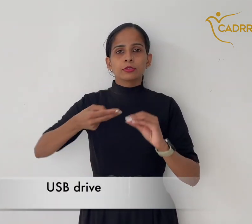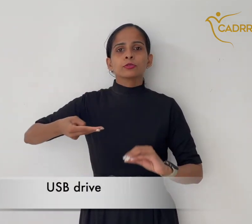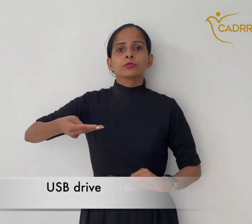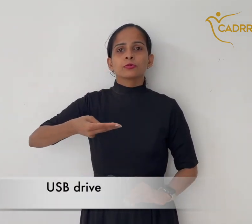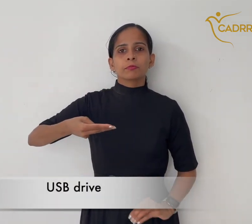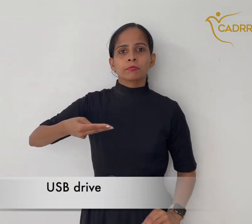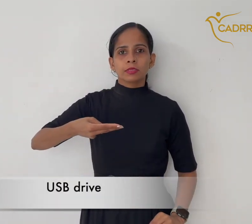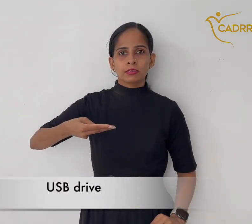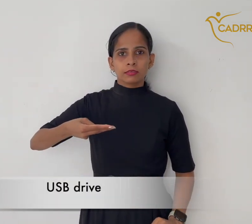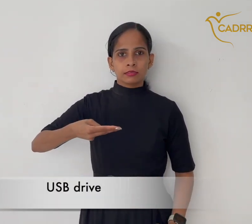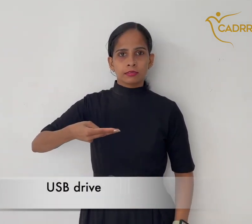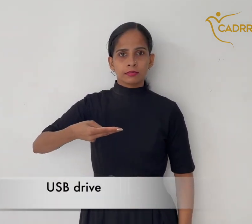USB drive.